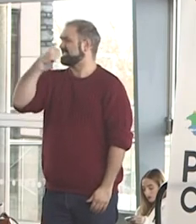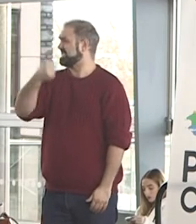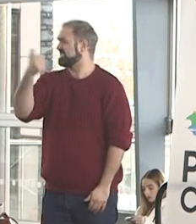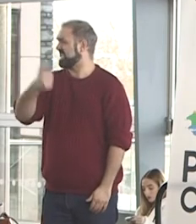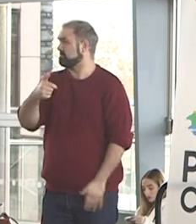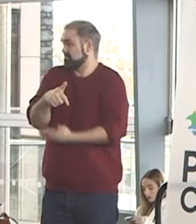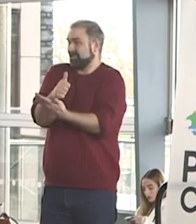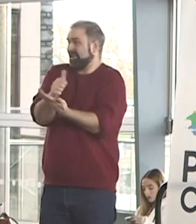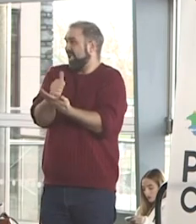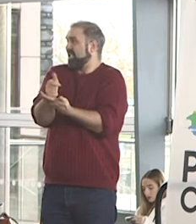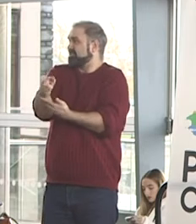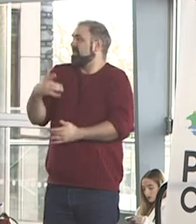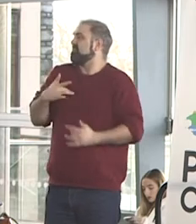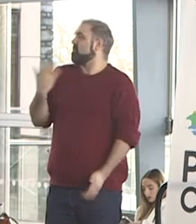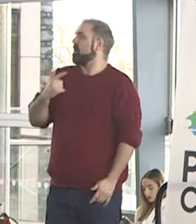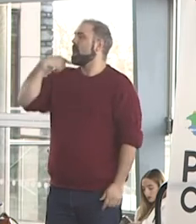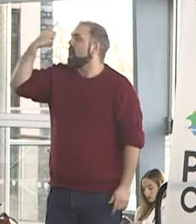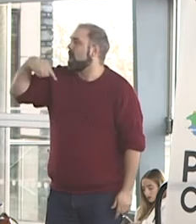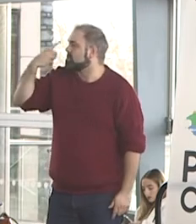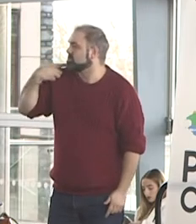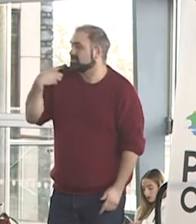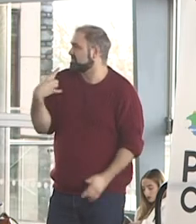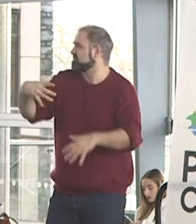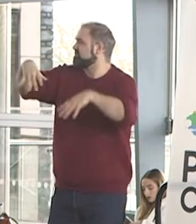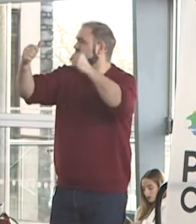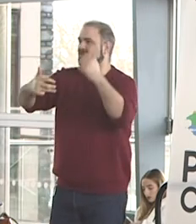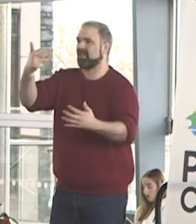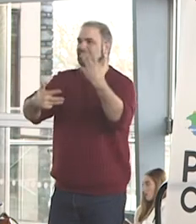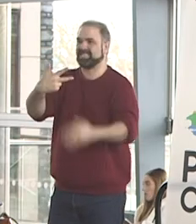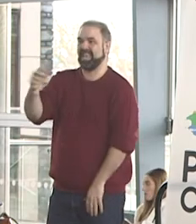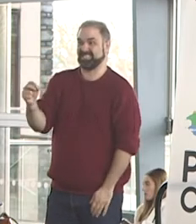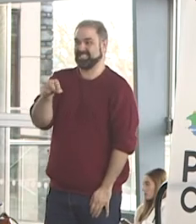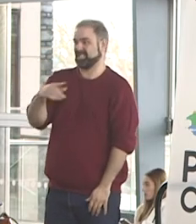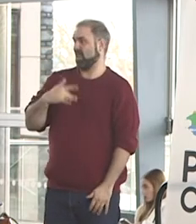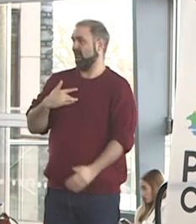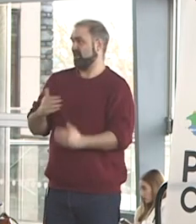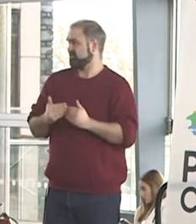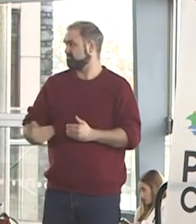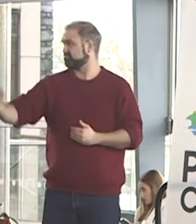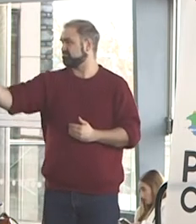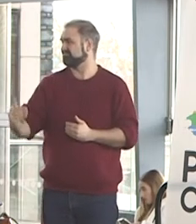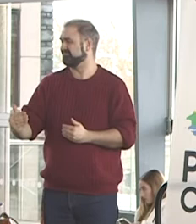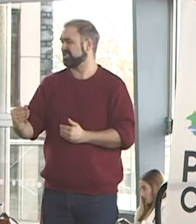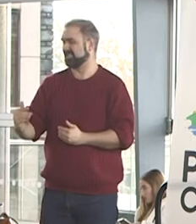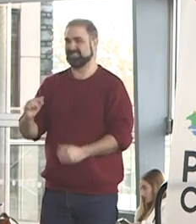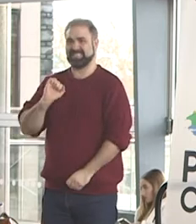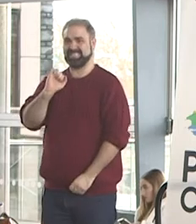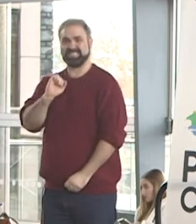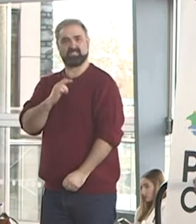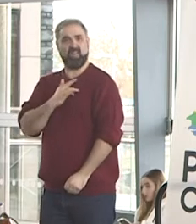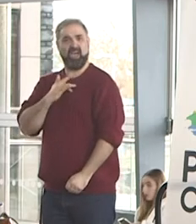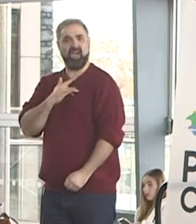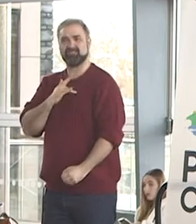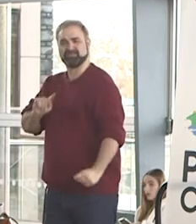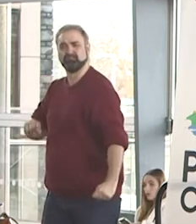teenager in London at the start of the 1980s. It was the first challenge to